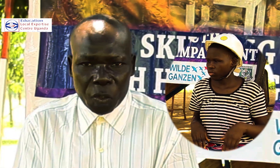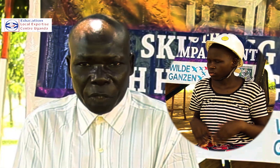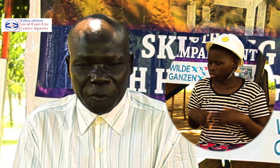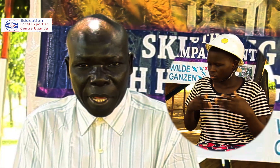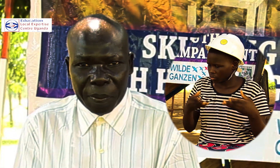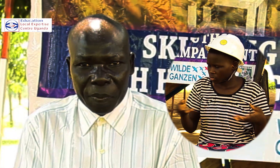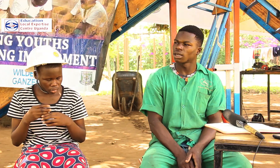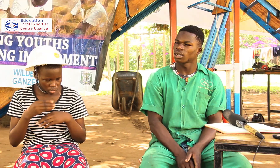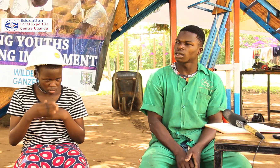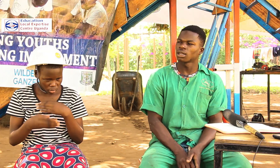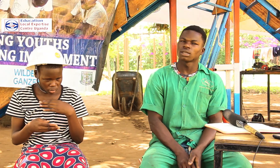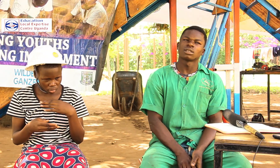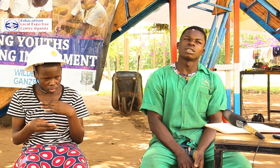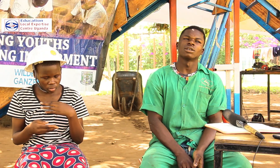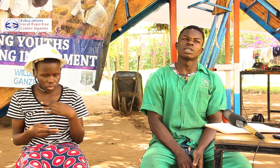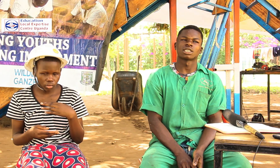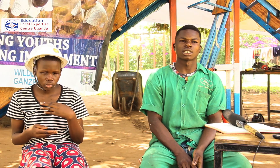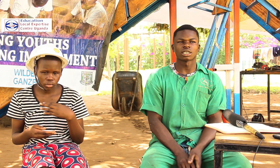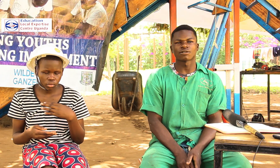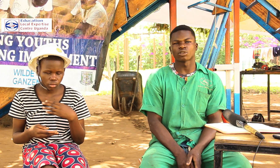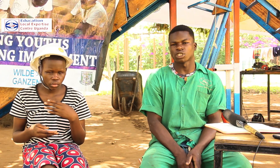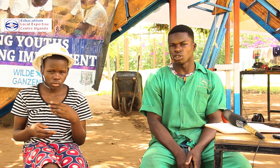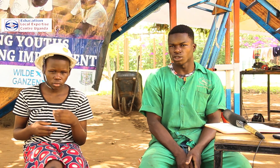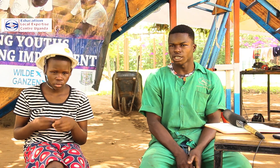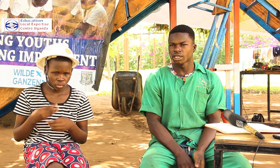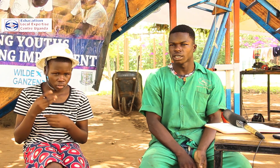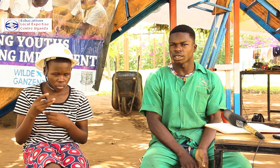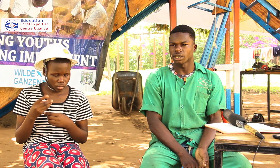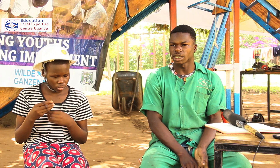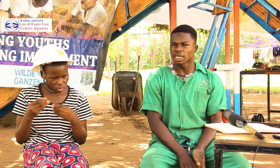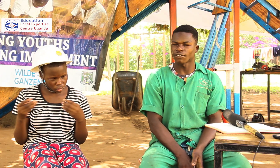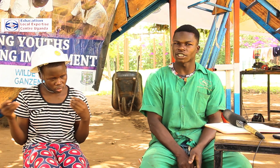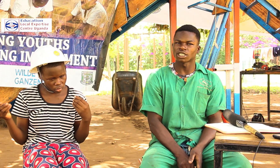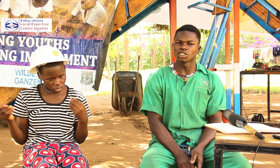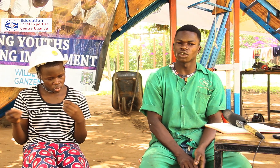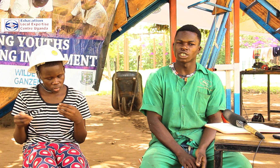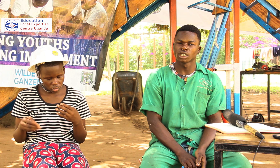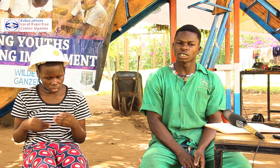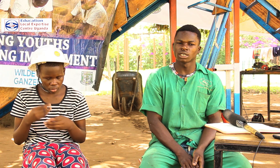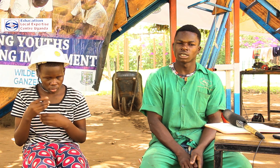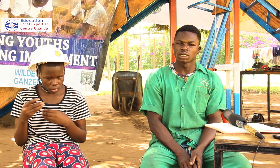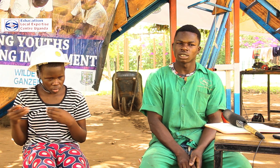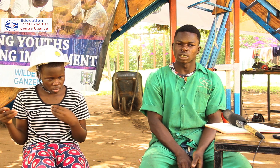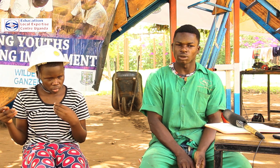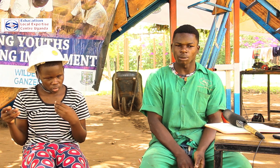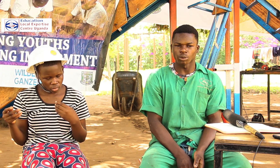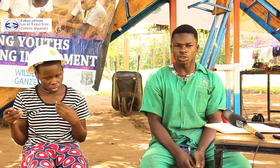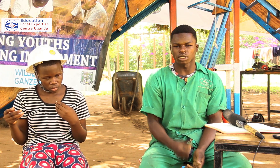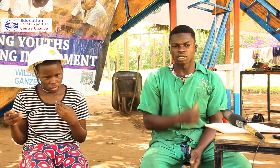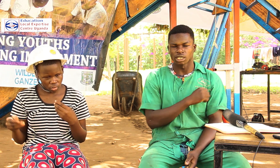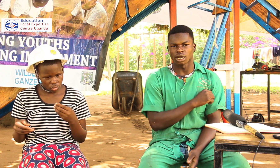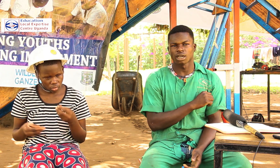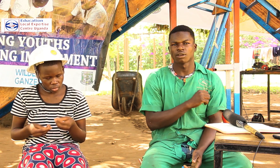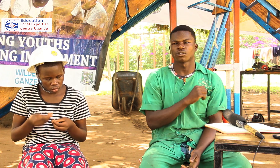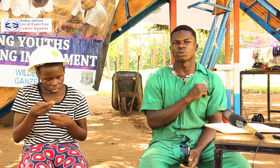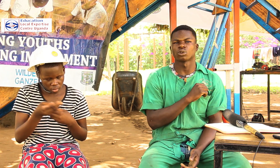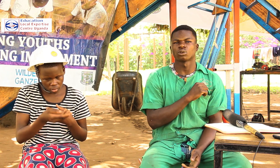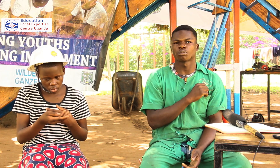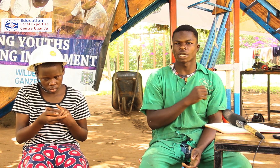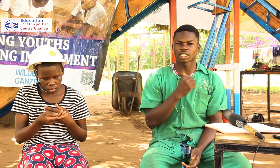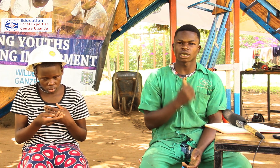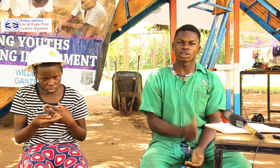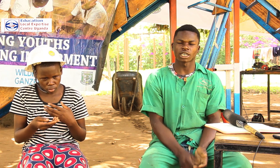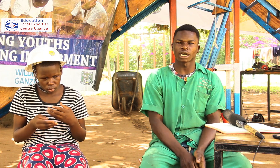little bit conducive for them. They were taken for theory, and then after theory they were brought in here